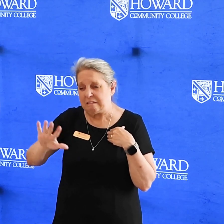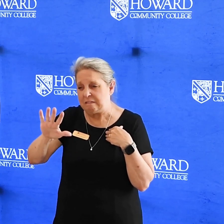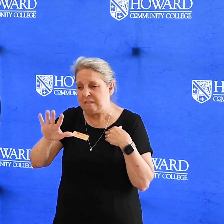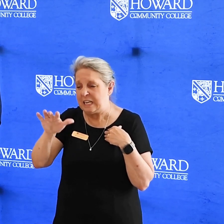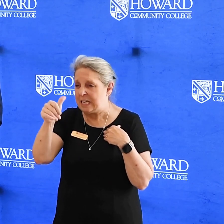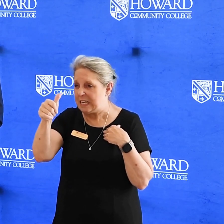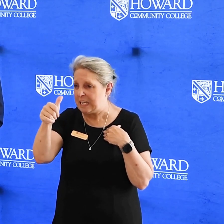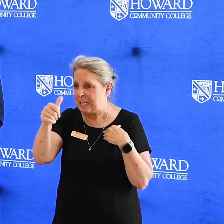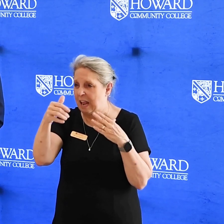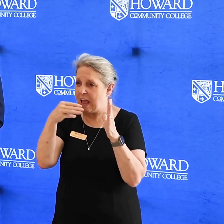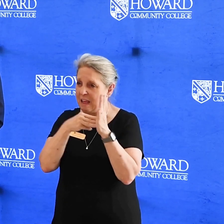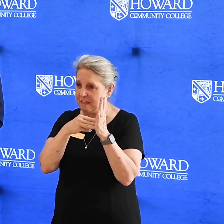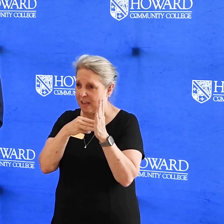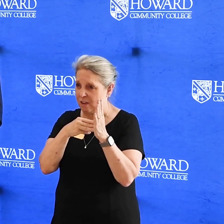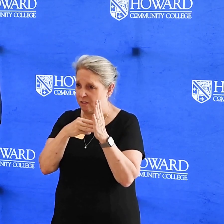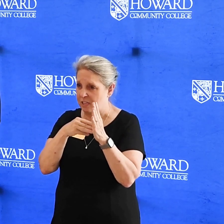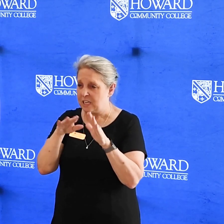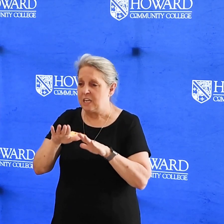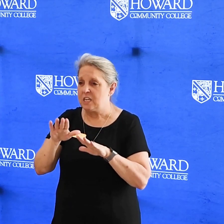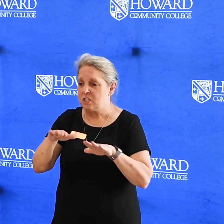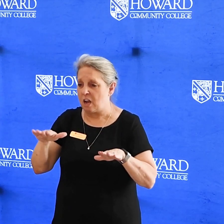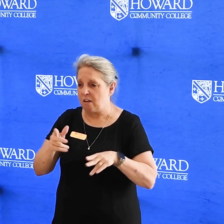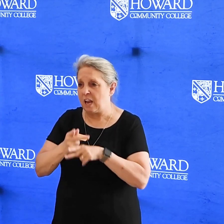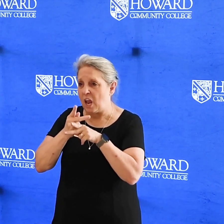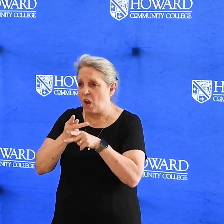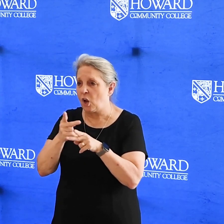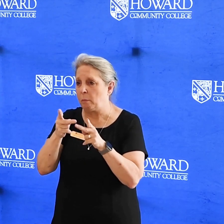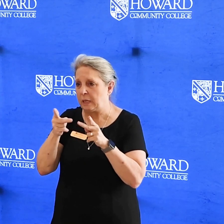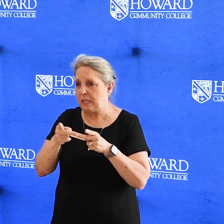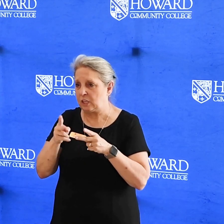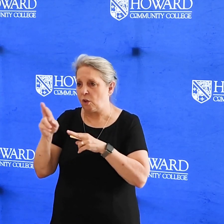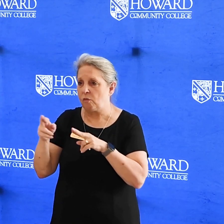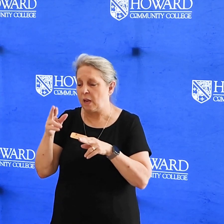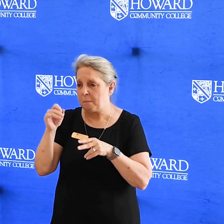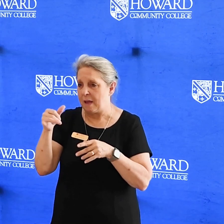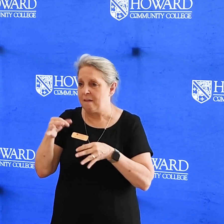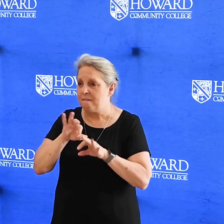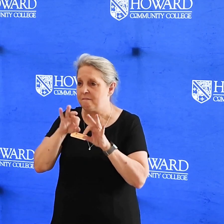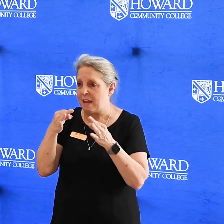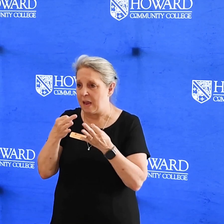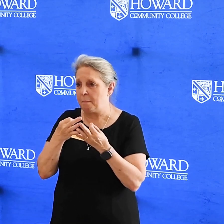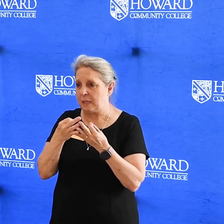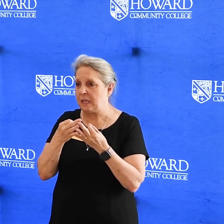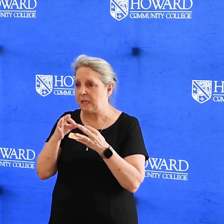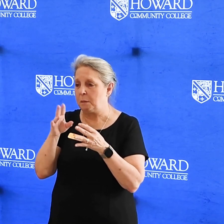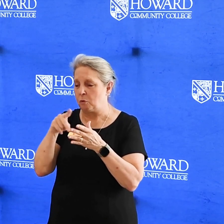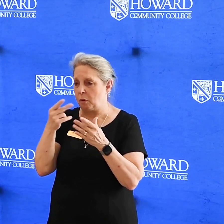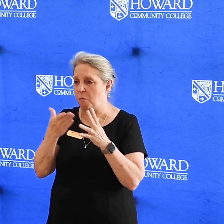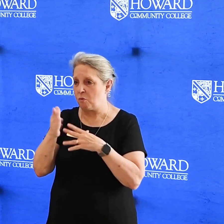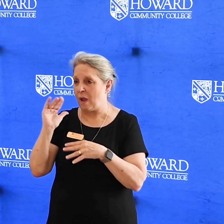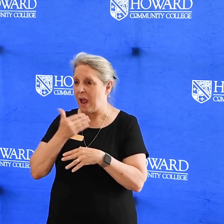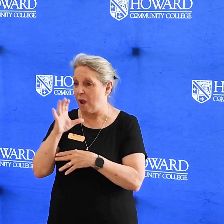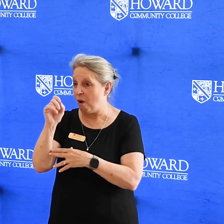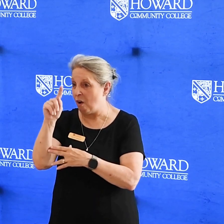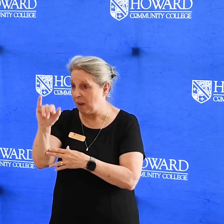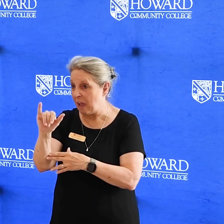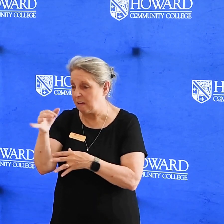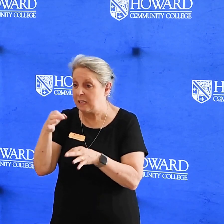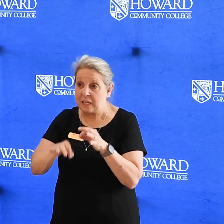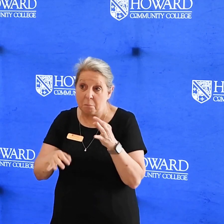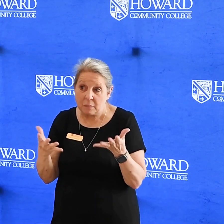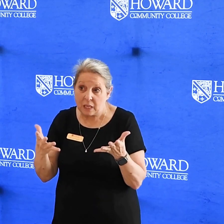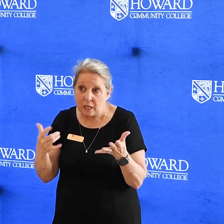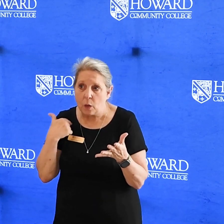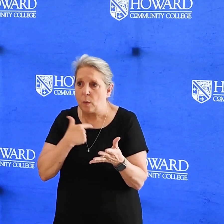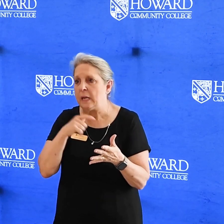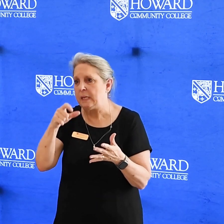approximately 10,000 childcare spots offered by family and center-based programs throughout our county. Simply put,